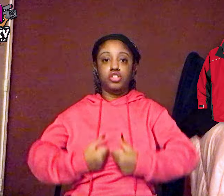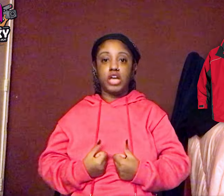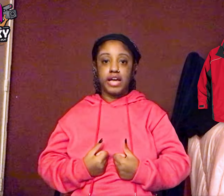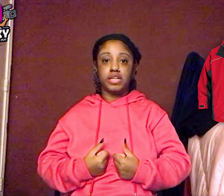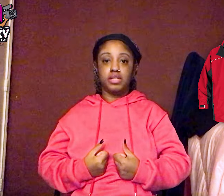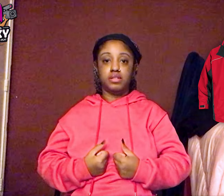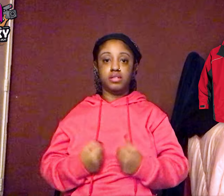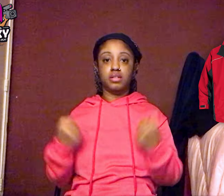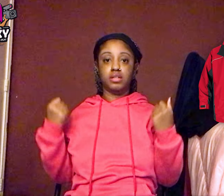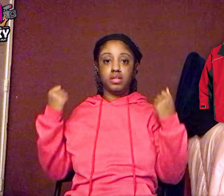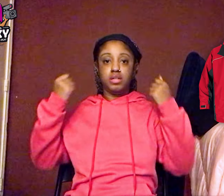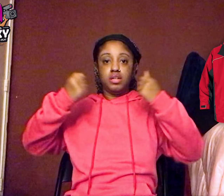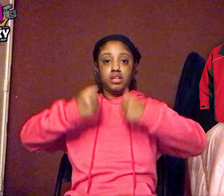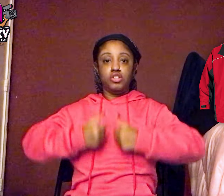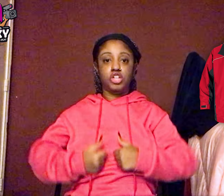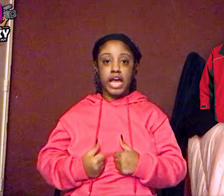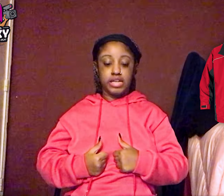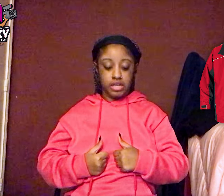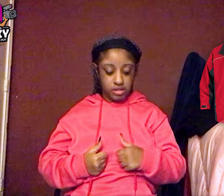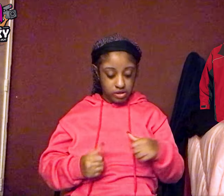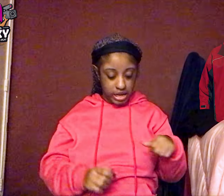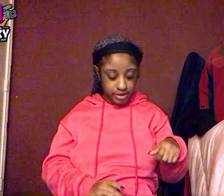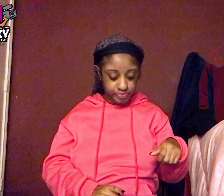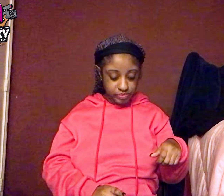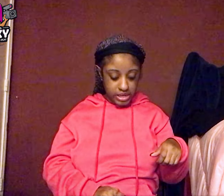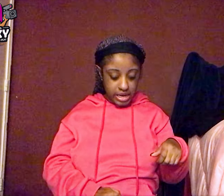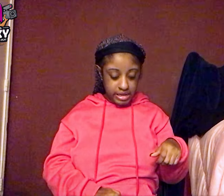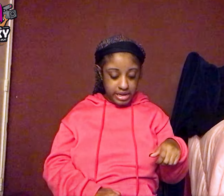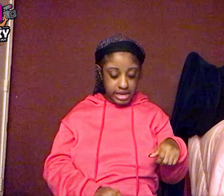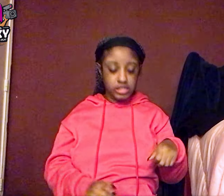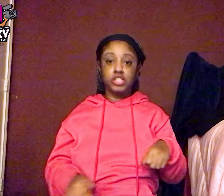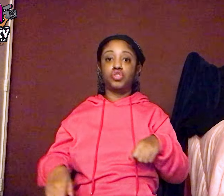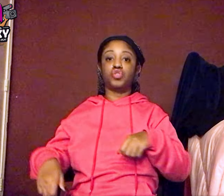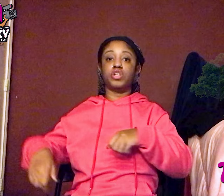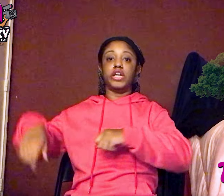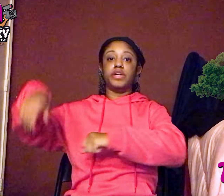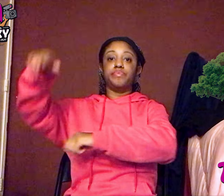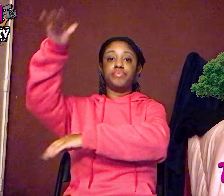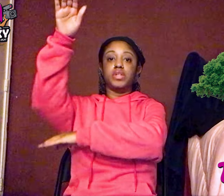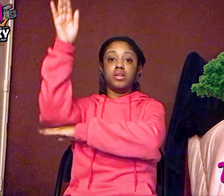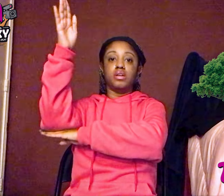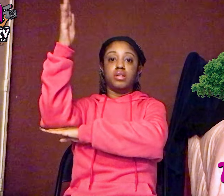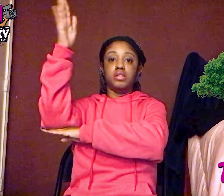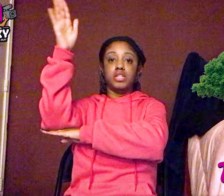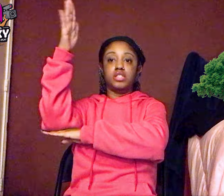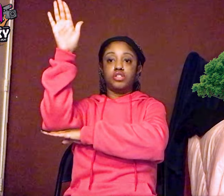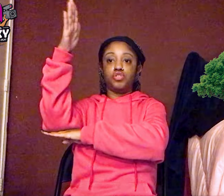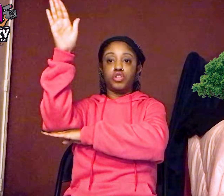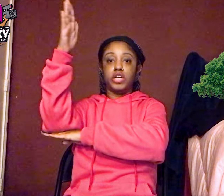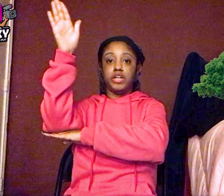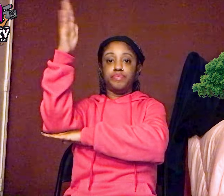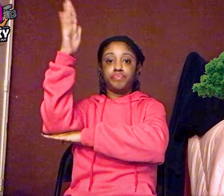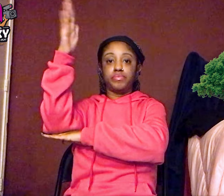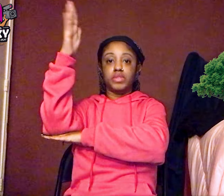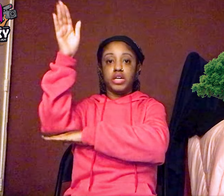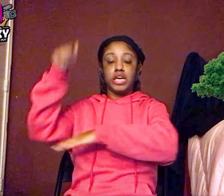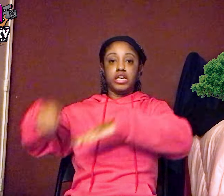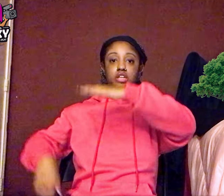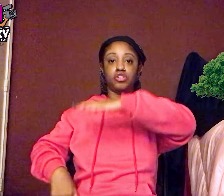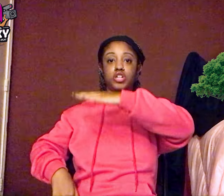jacket. Jacket, okay? Next is tree. This is tree. Again, you get your